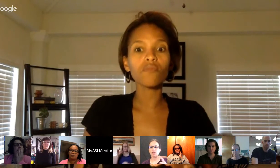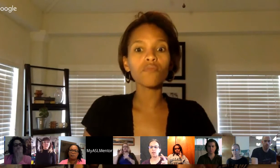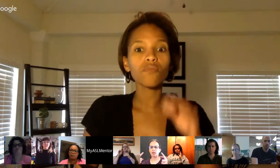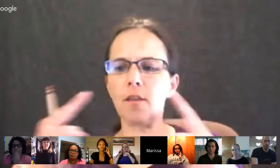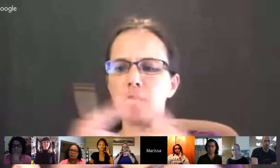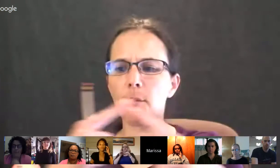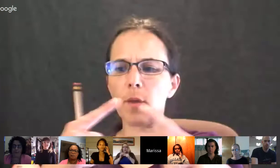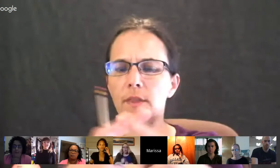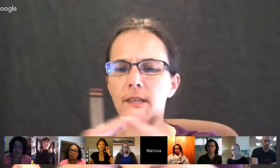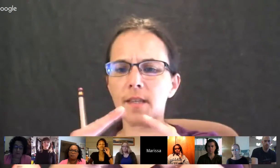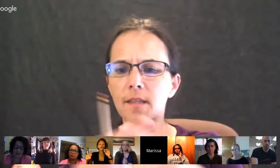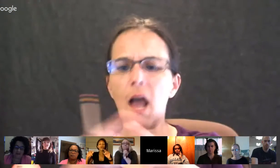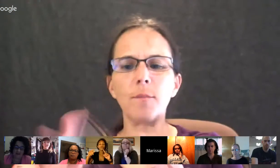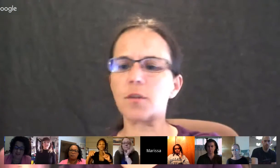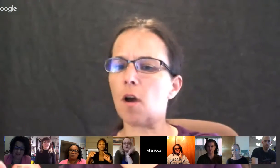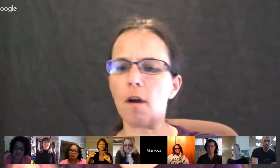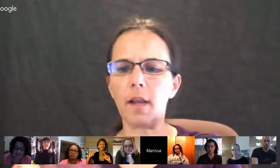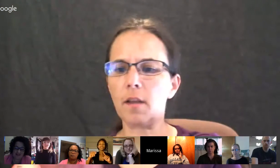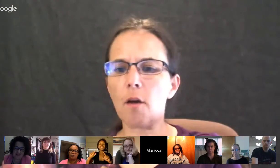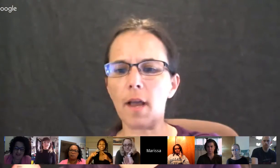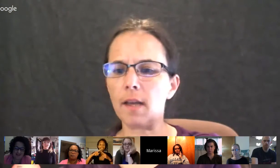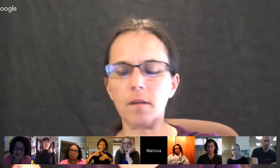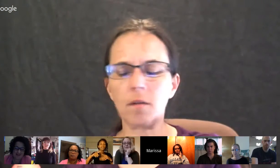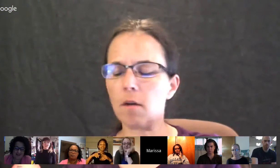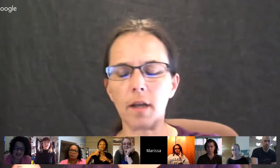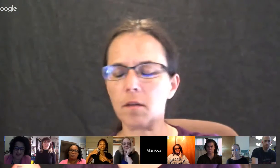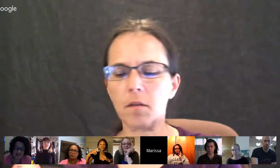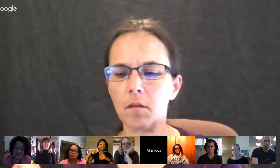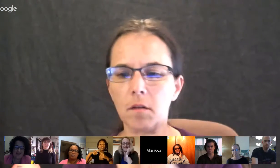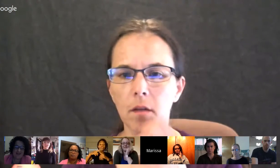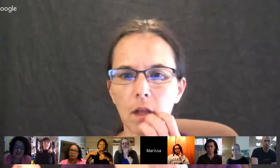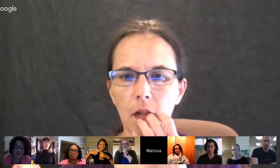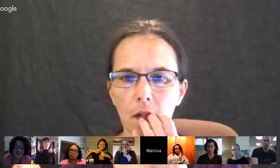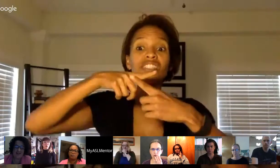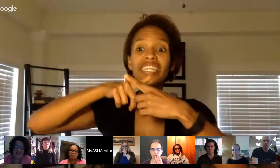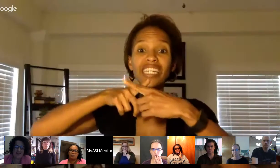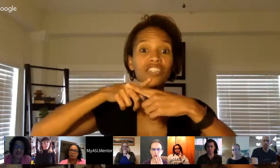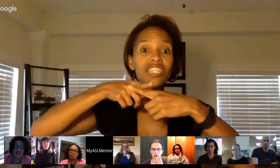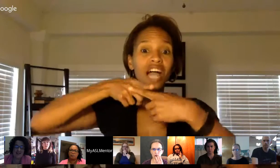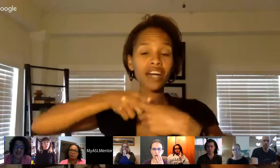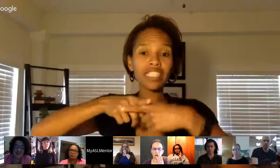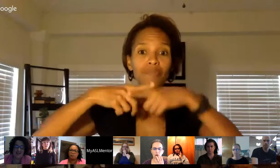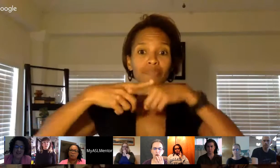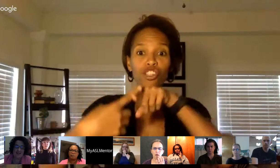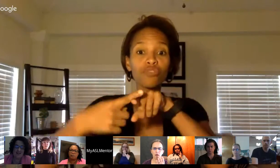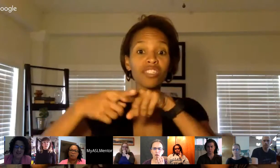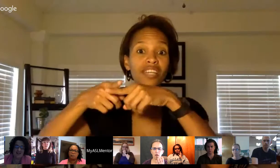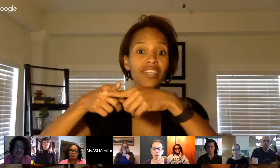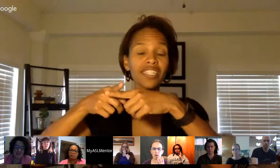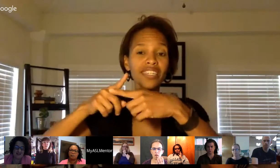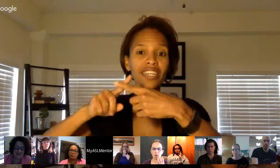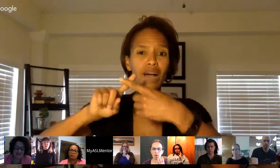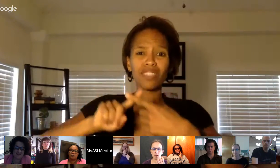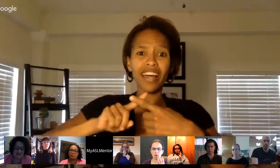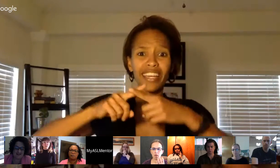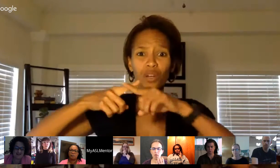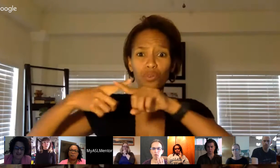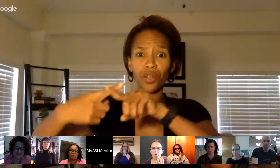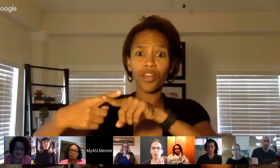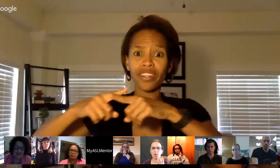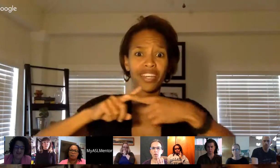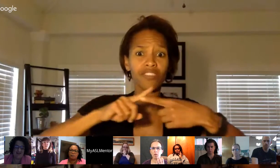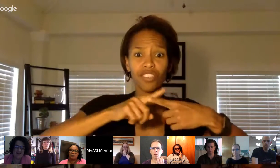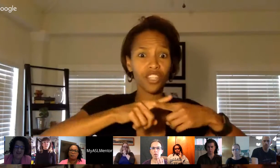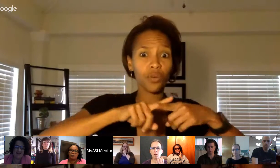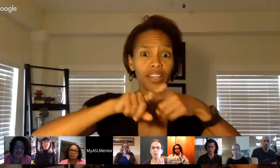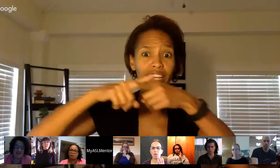Can you tell me what this is? I'm sorry. Go ahead. This is the concept that she's discussing. I'm signing it really